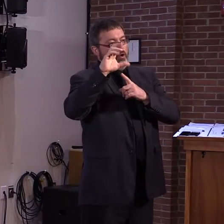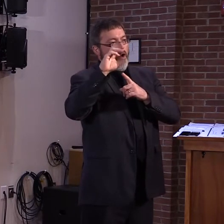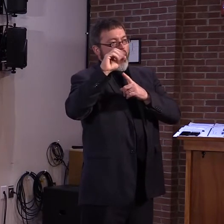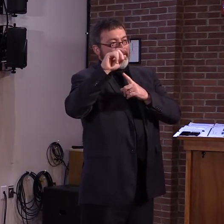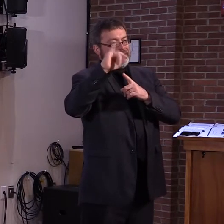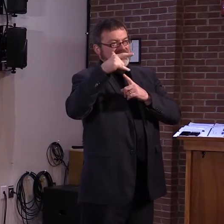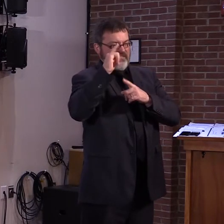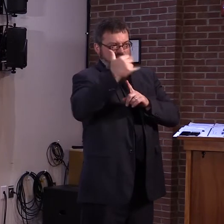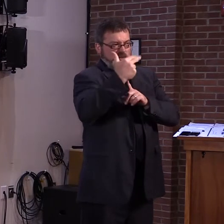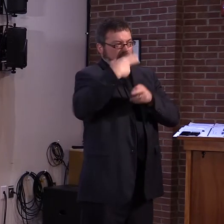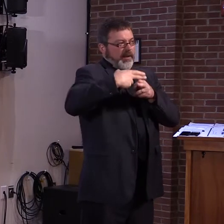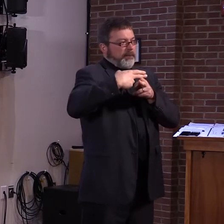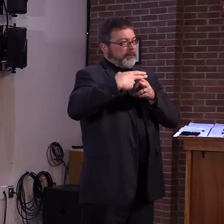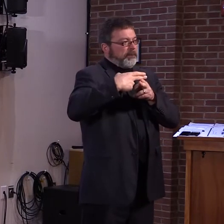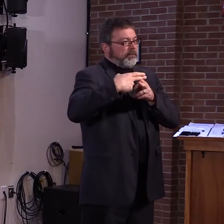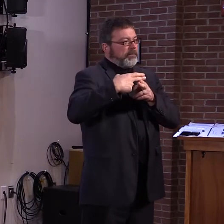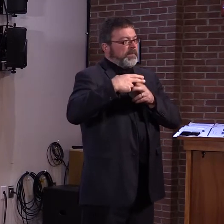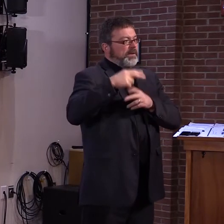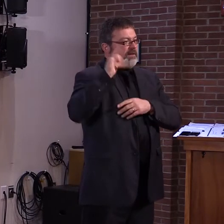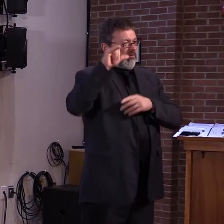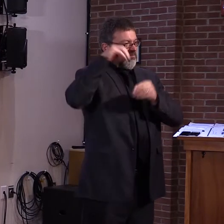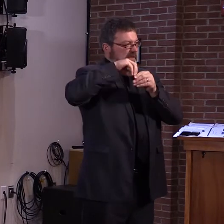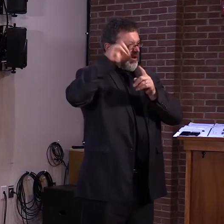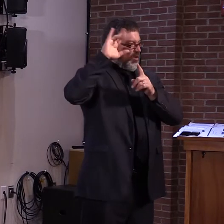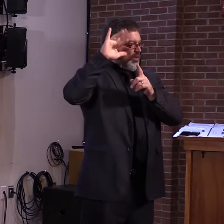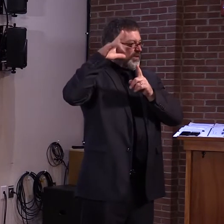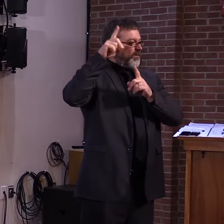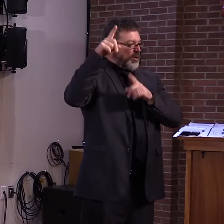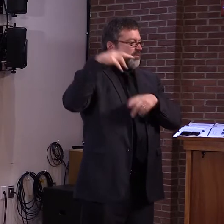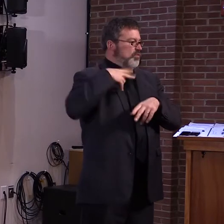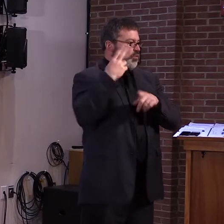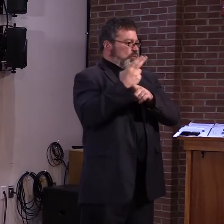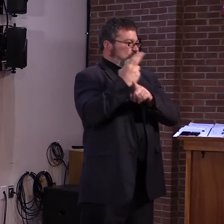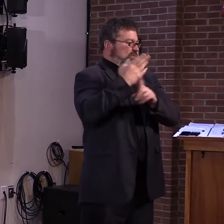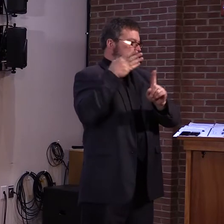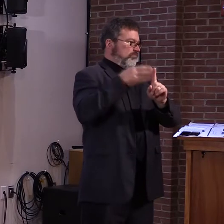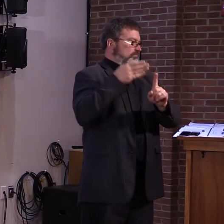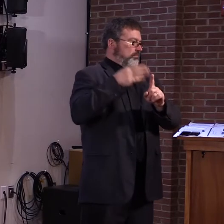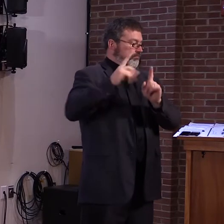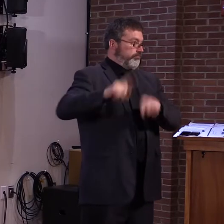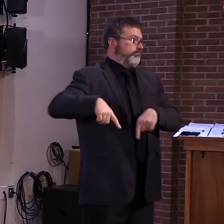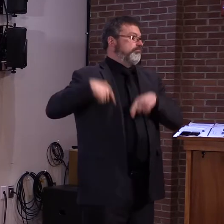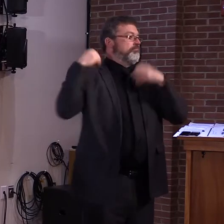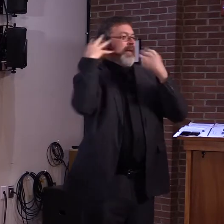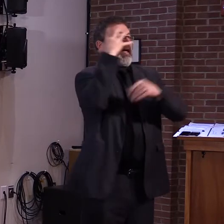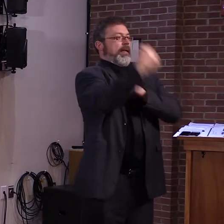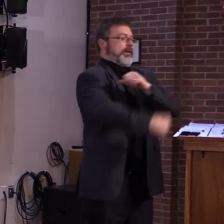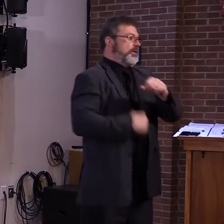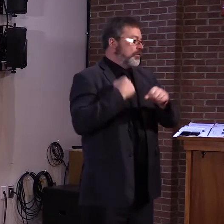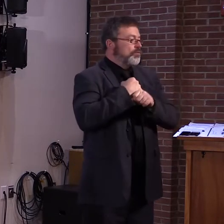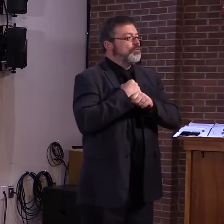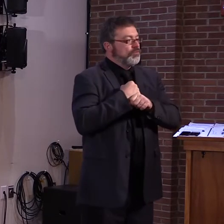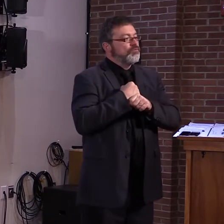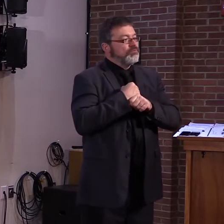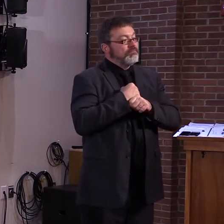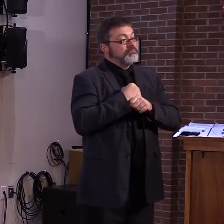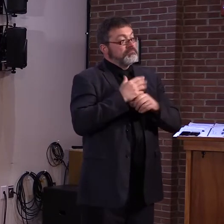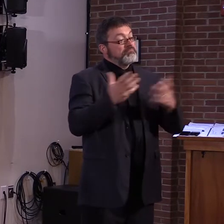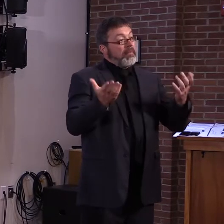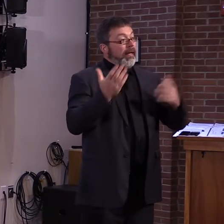several years. And as always, we encourage those that see something that is concerning to child